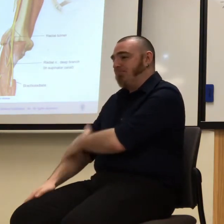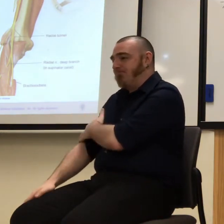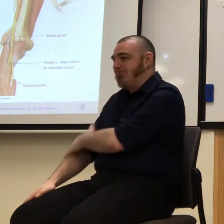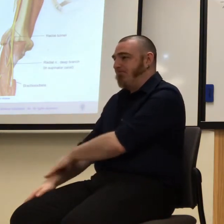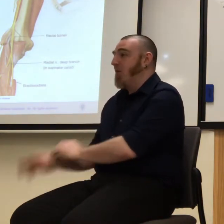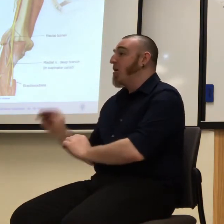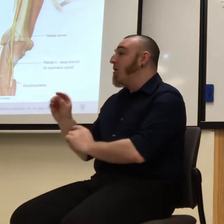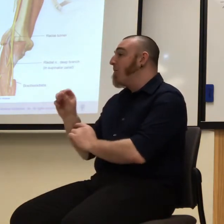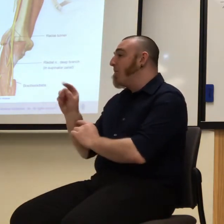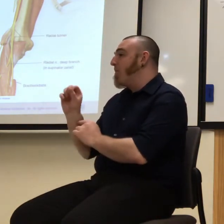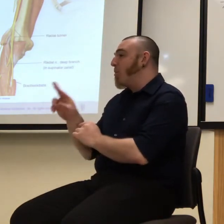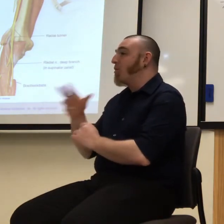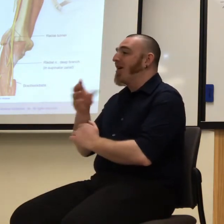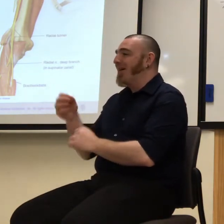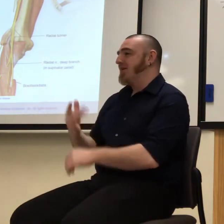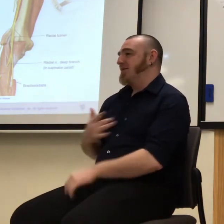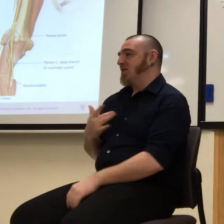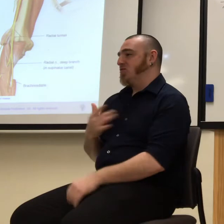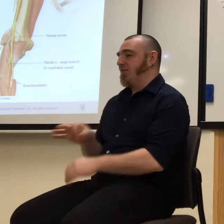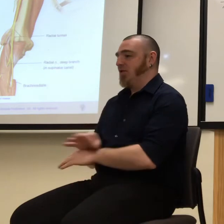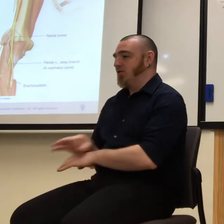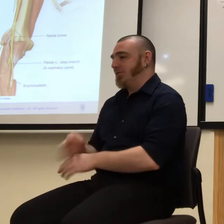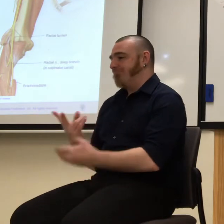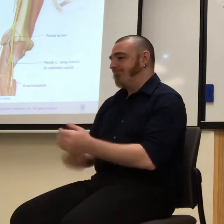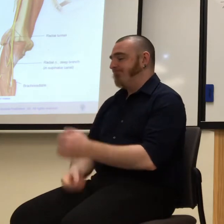motor and sensory function.